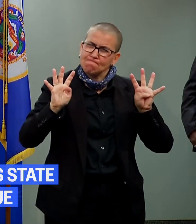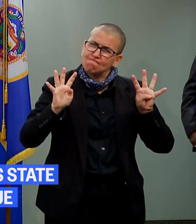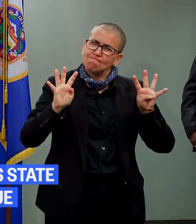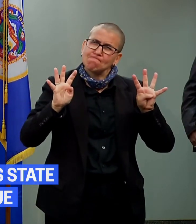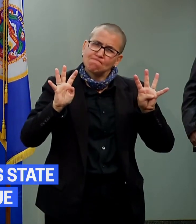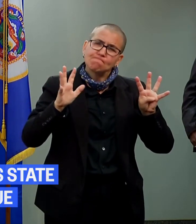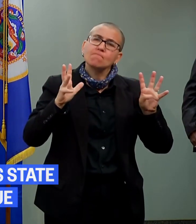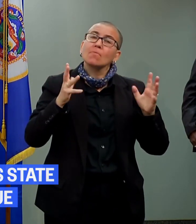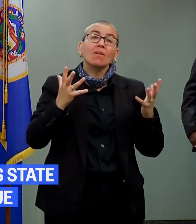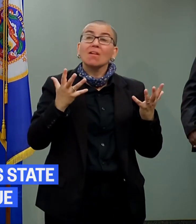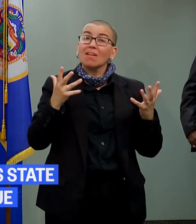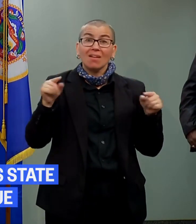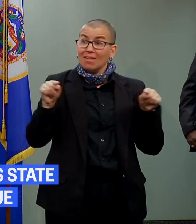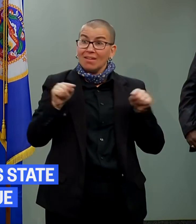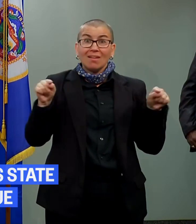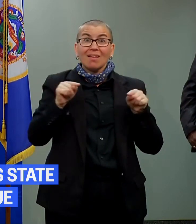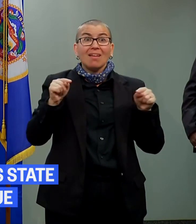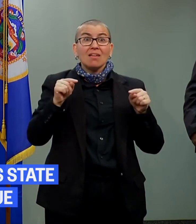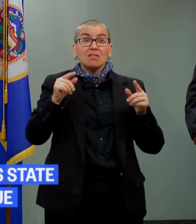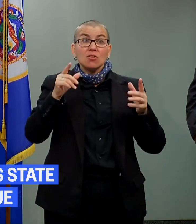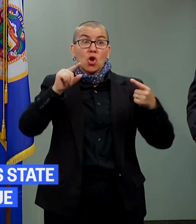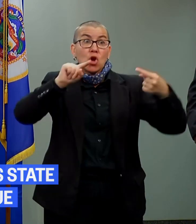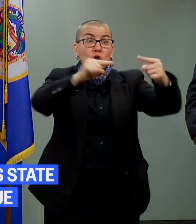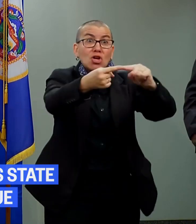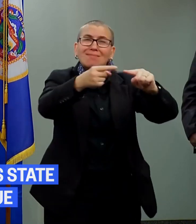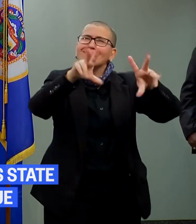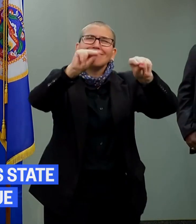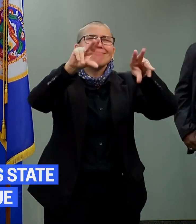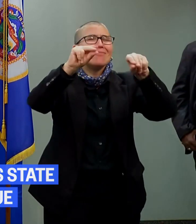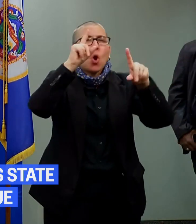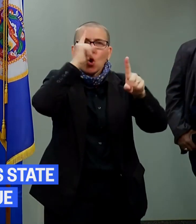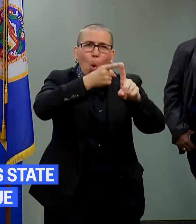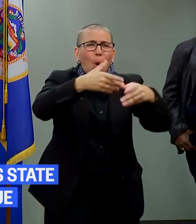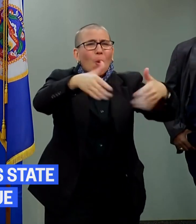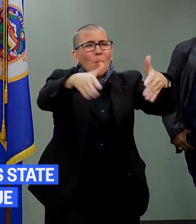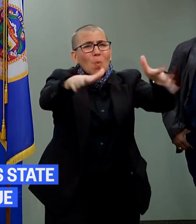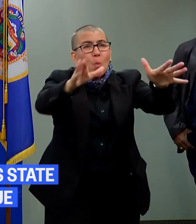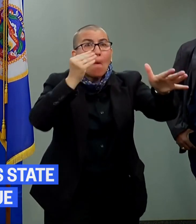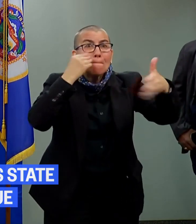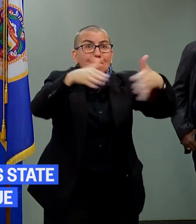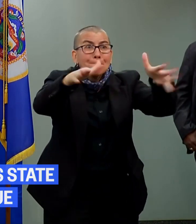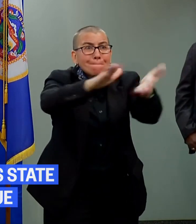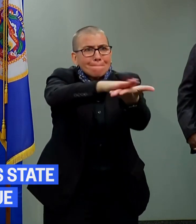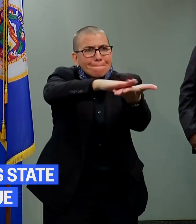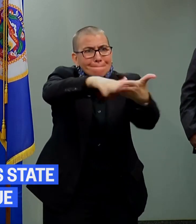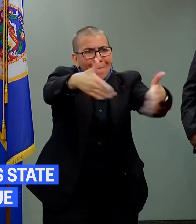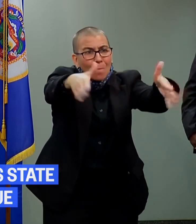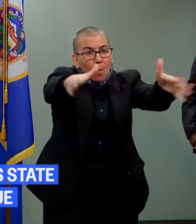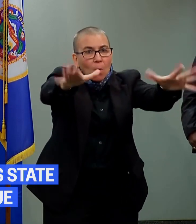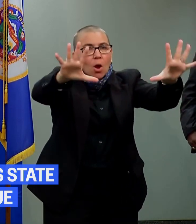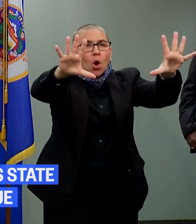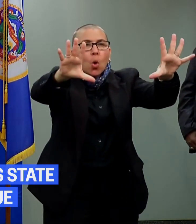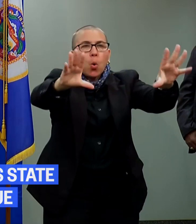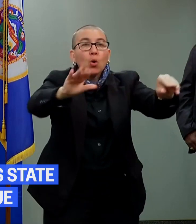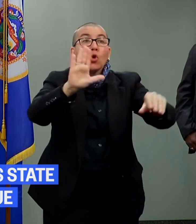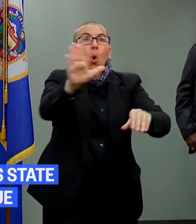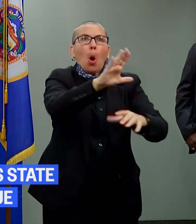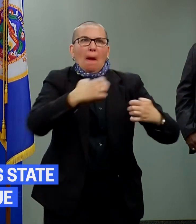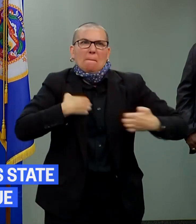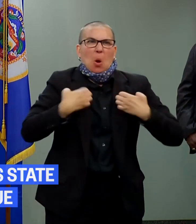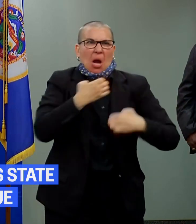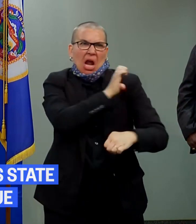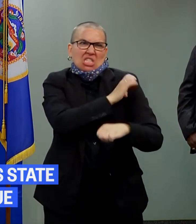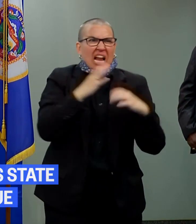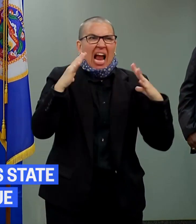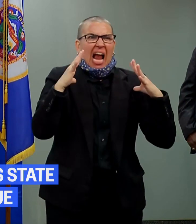to control that crowd, to disperse that crowd, to bring the energy out, to keep the peace, and then to arrest and remove safely